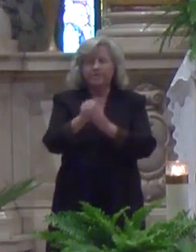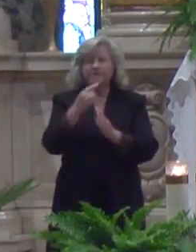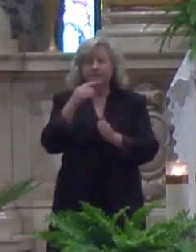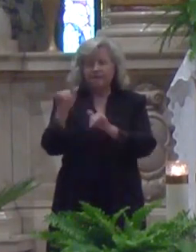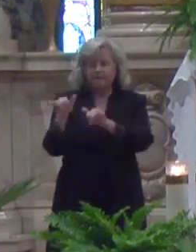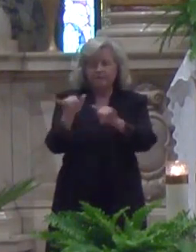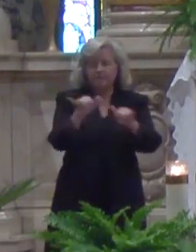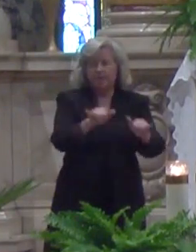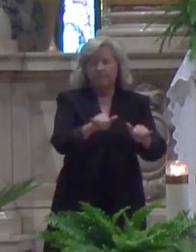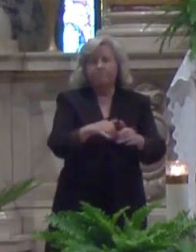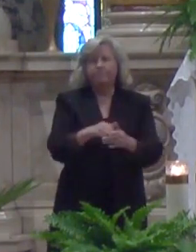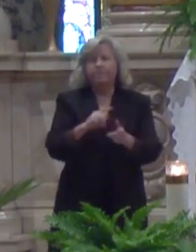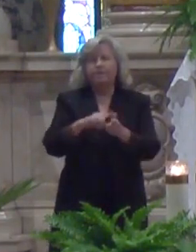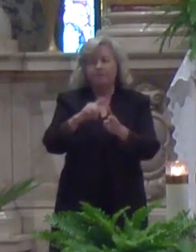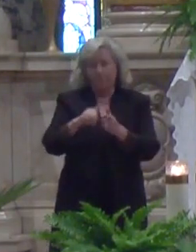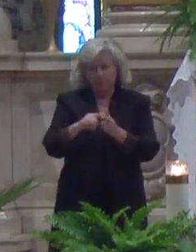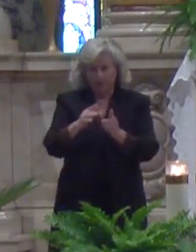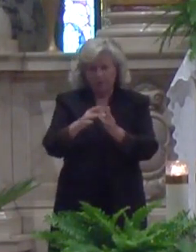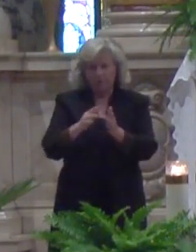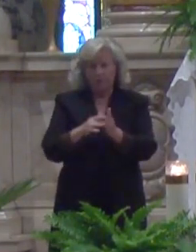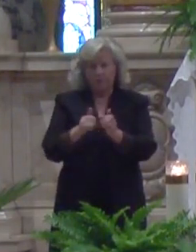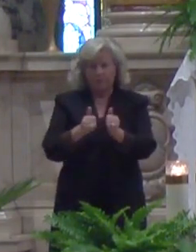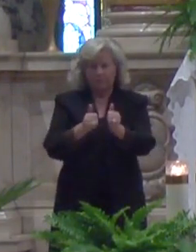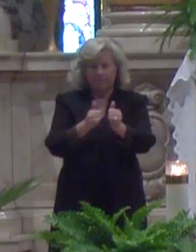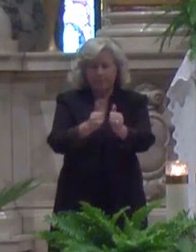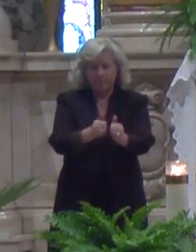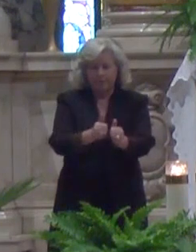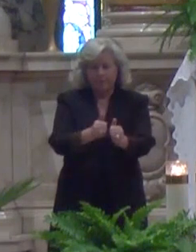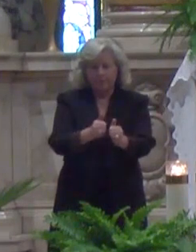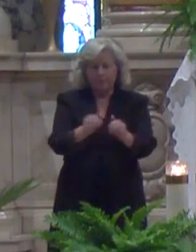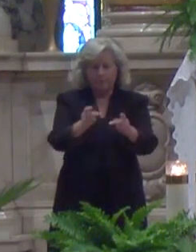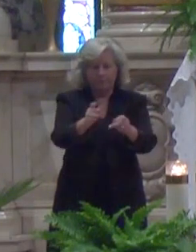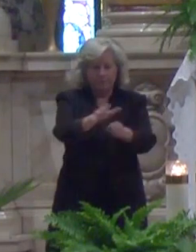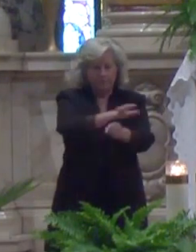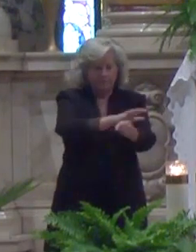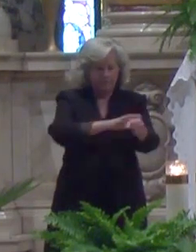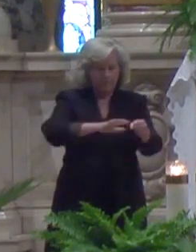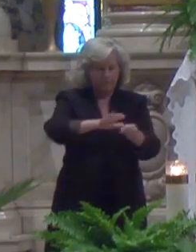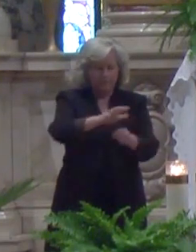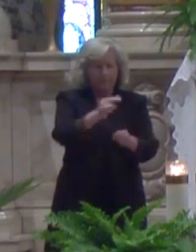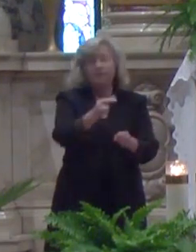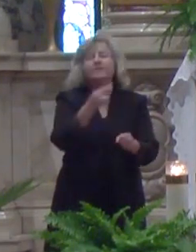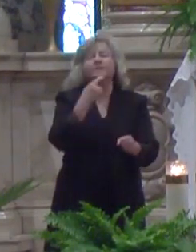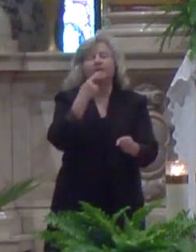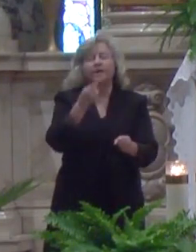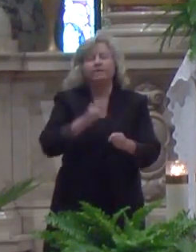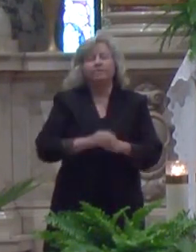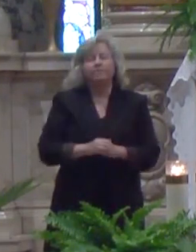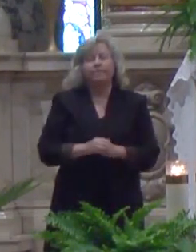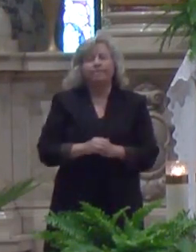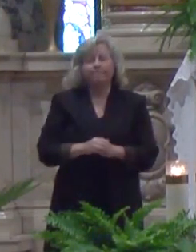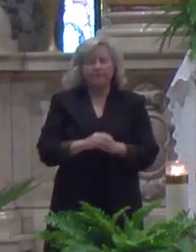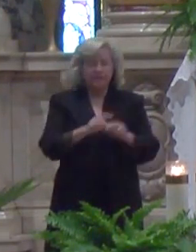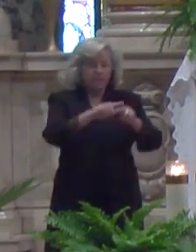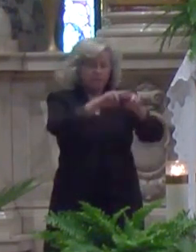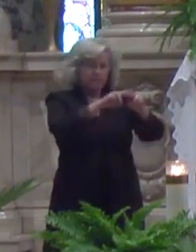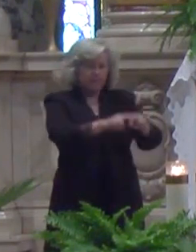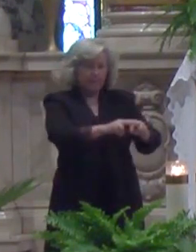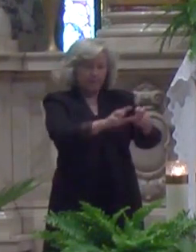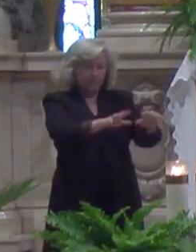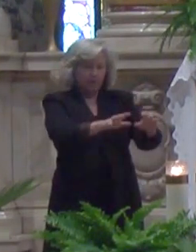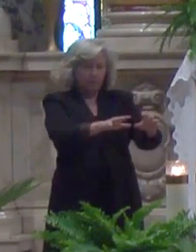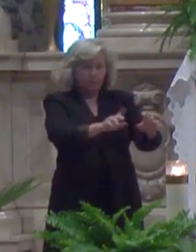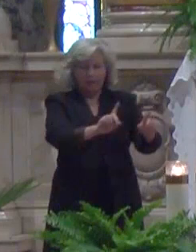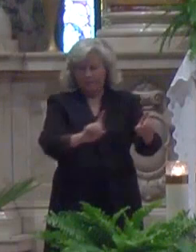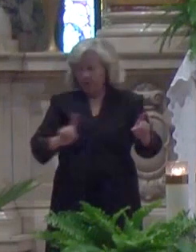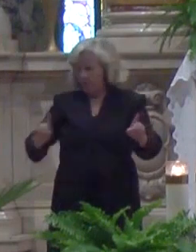likewise. Then Jesus came with them to a place called Gethsemane, and he said to his disciples, Sit here while